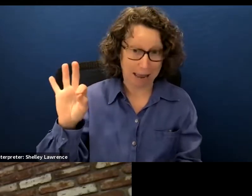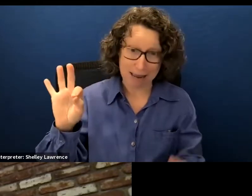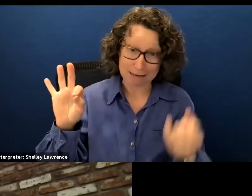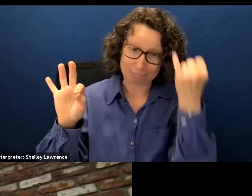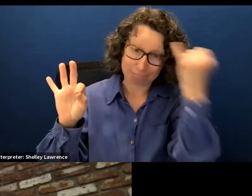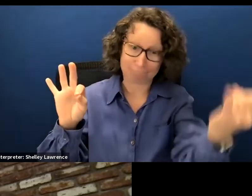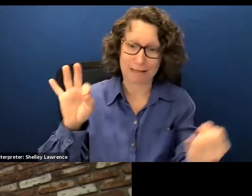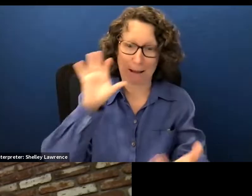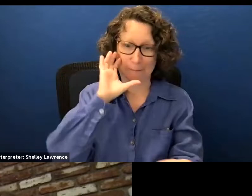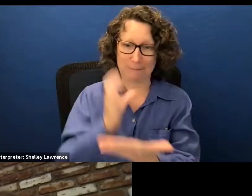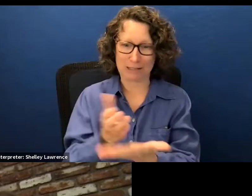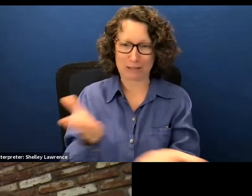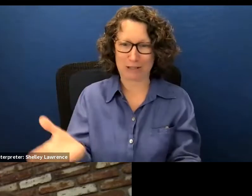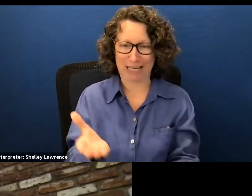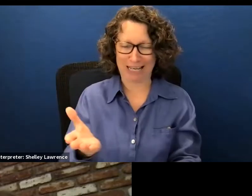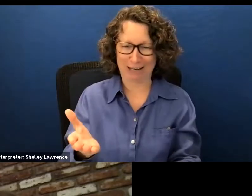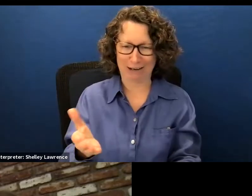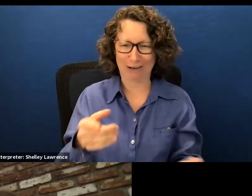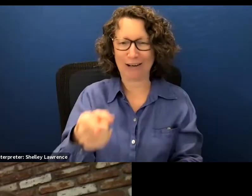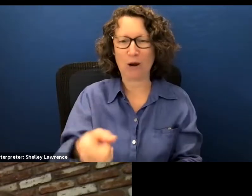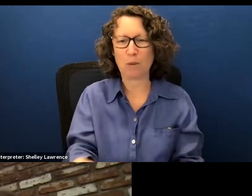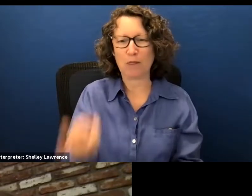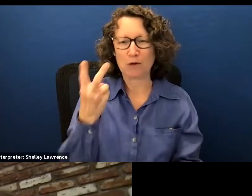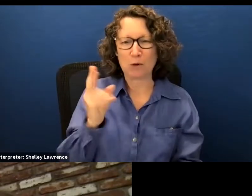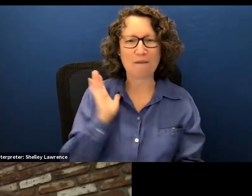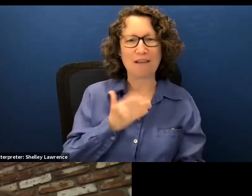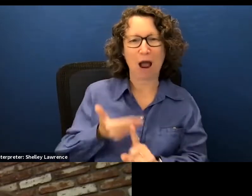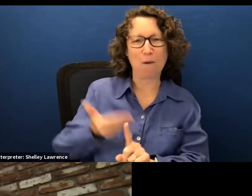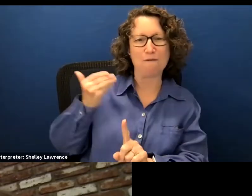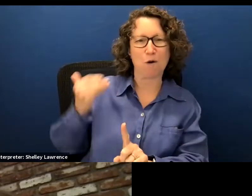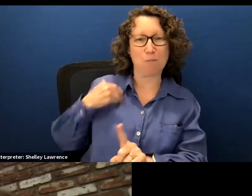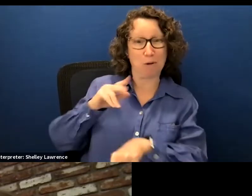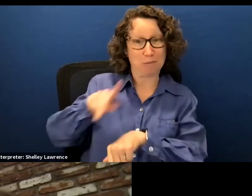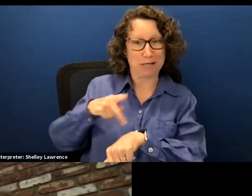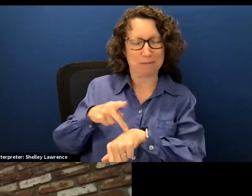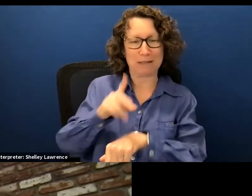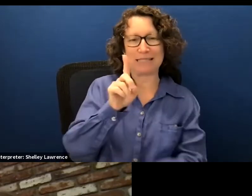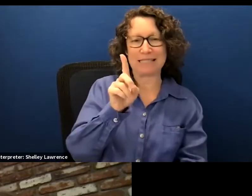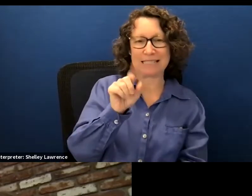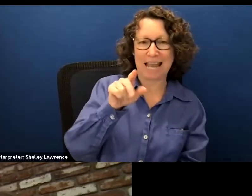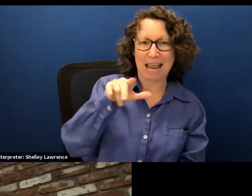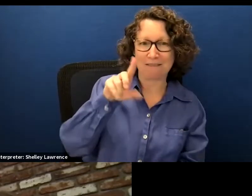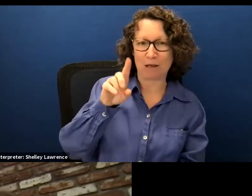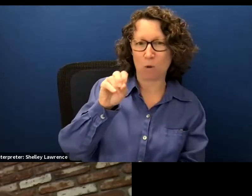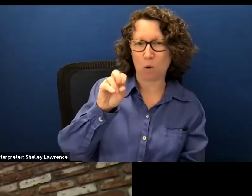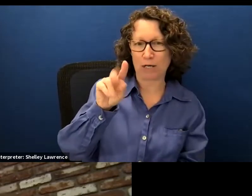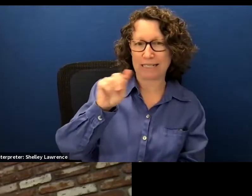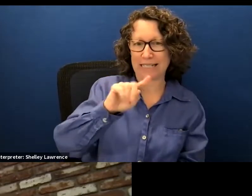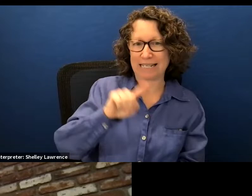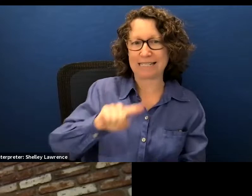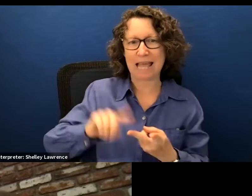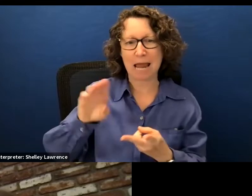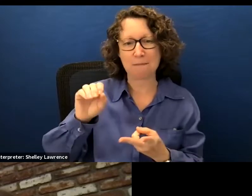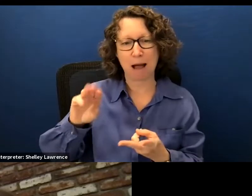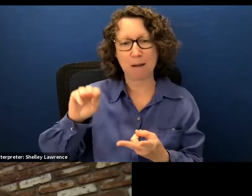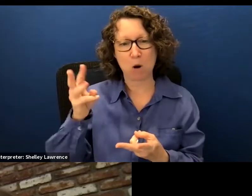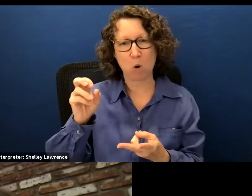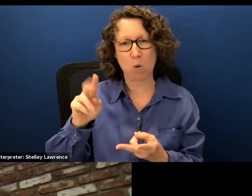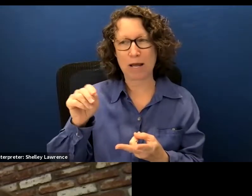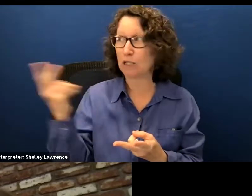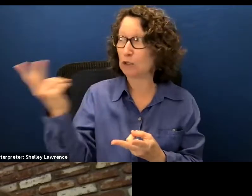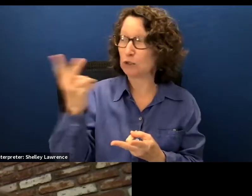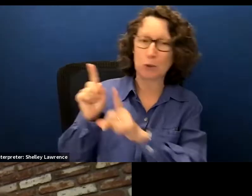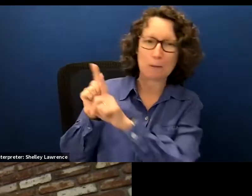there's a picture here on this slide with 2 of our former principals, David Ortiz and Bob Bowen, 2